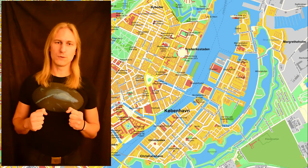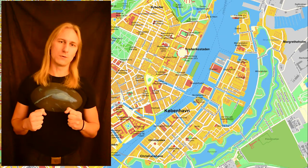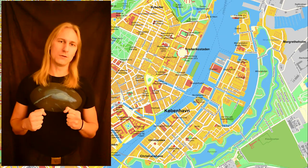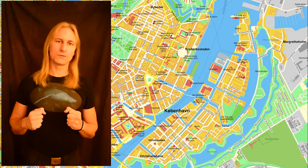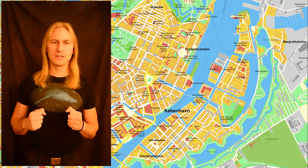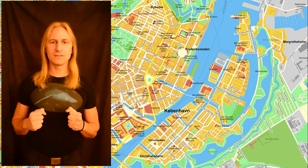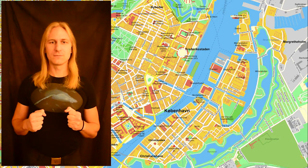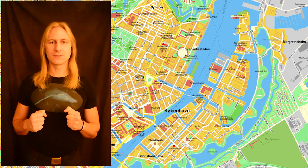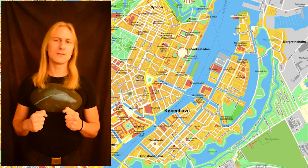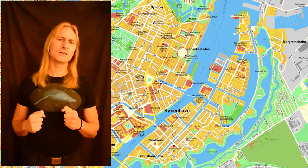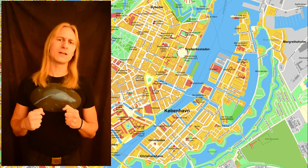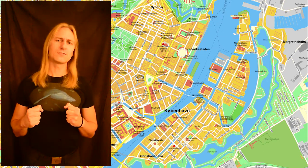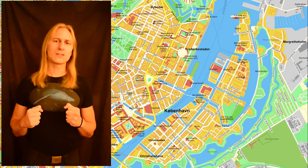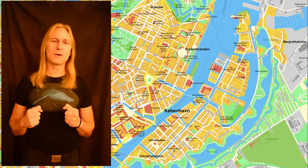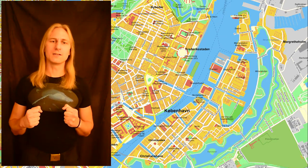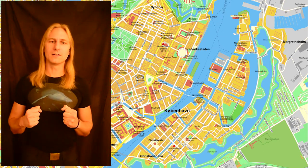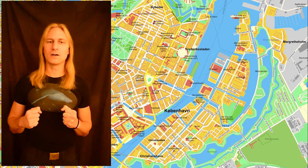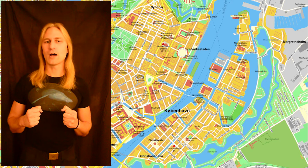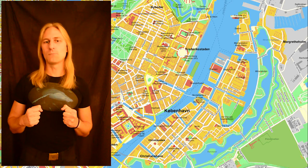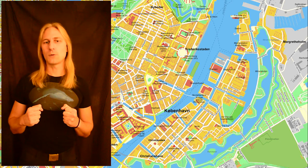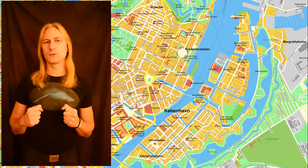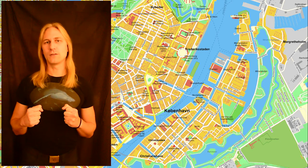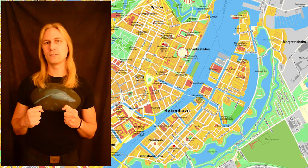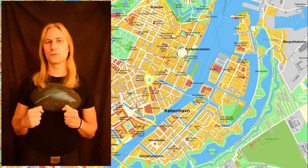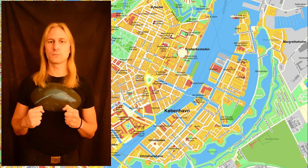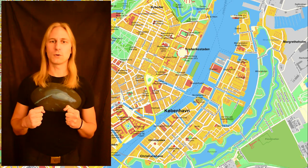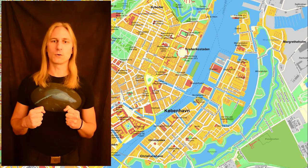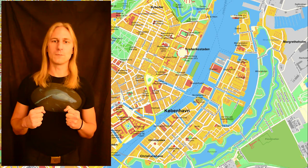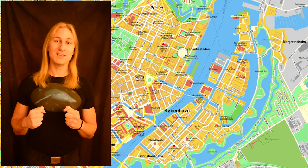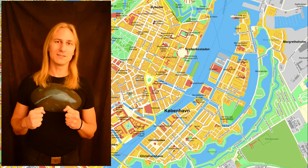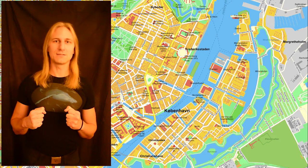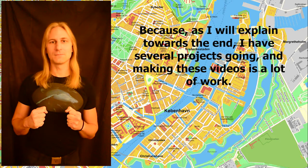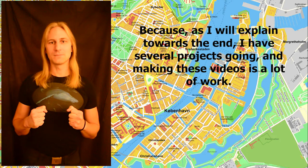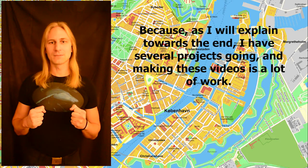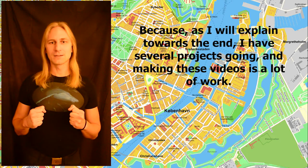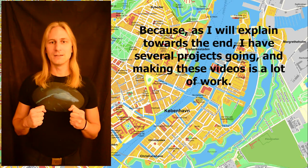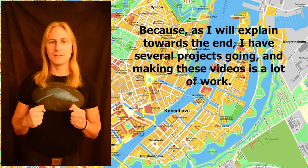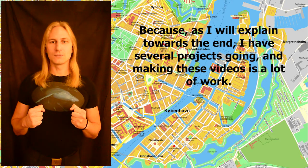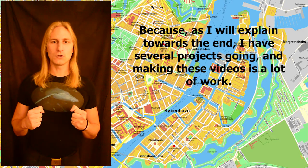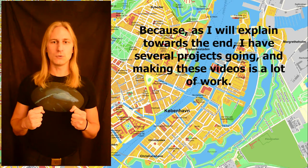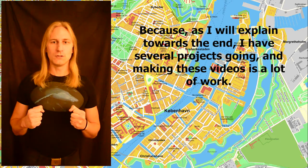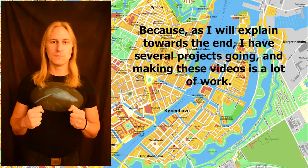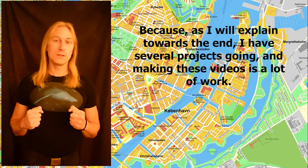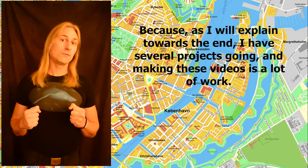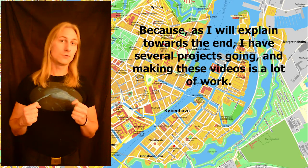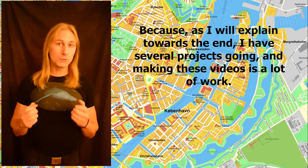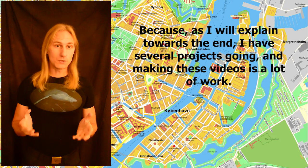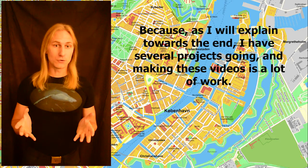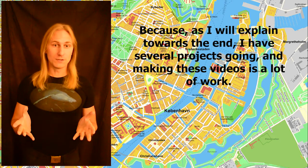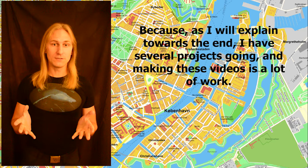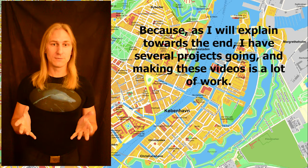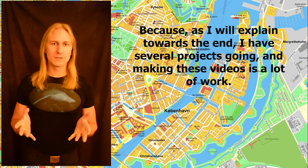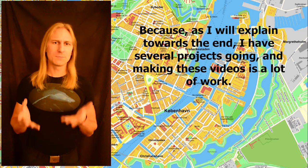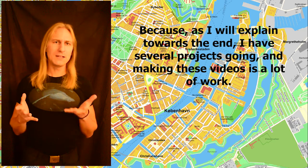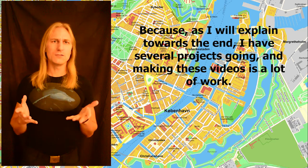through with all those things until I have some idea of how popular this sort of program is. So, if you do